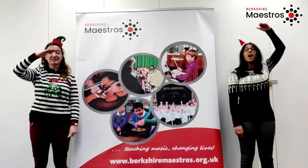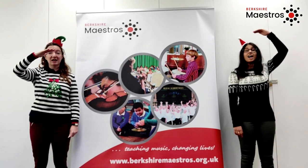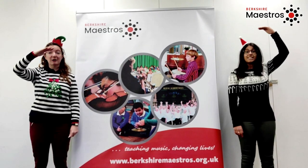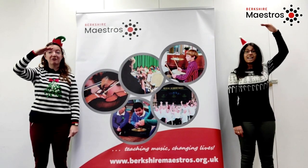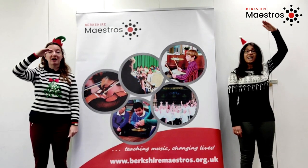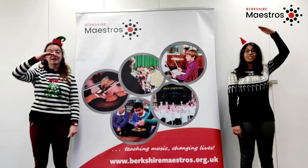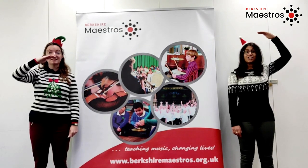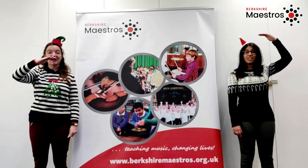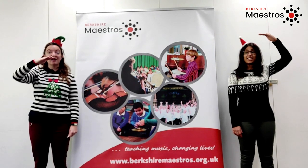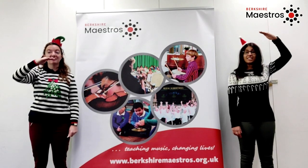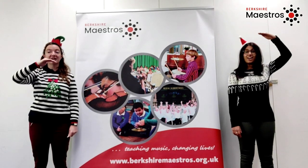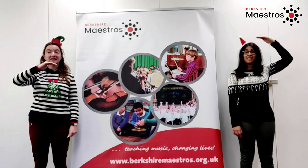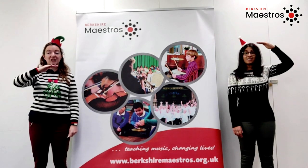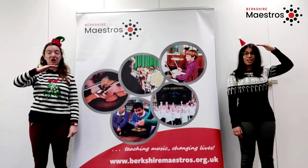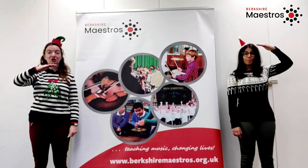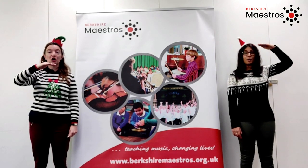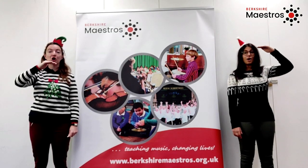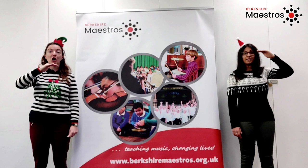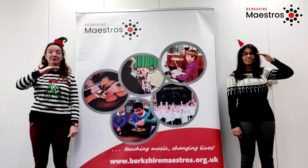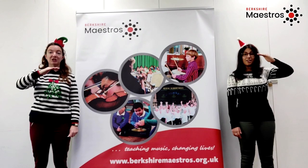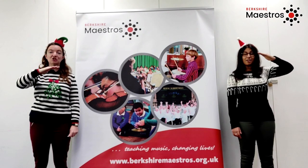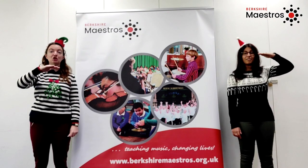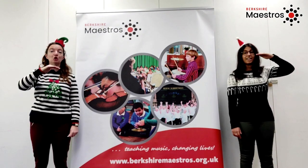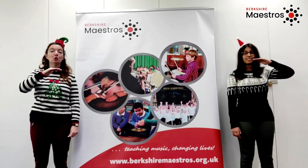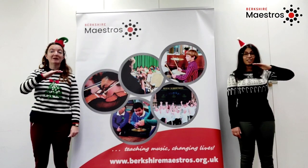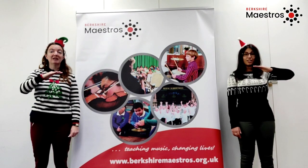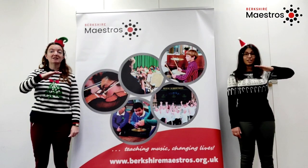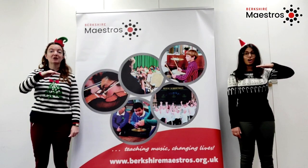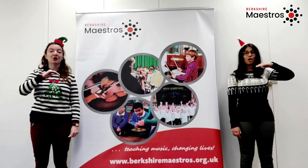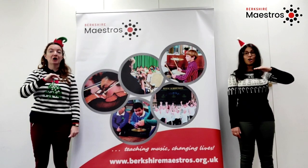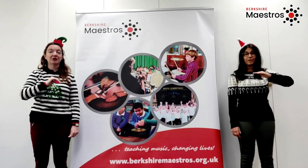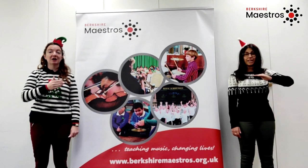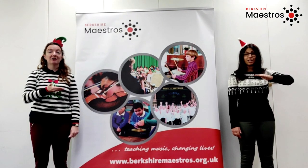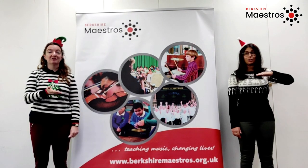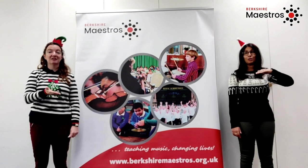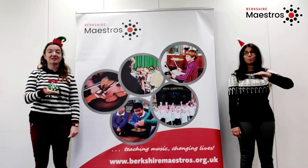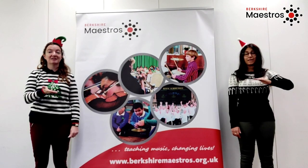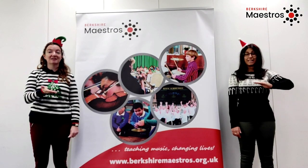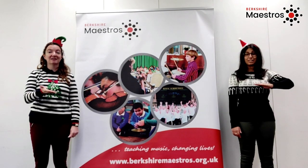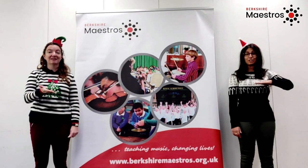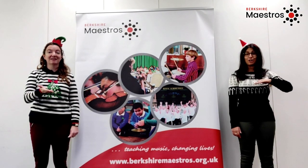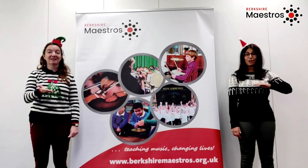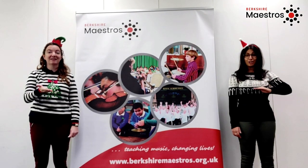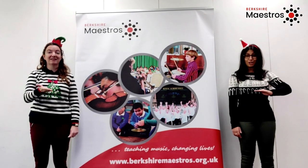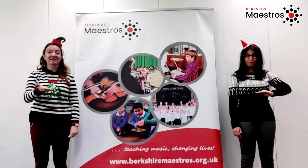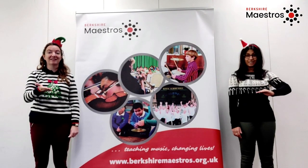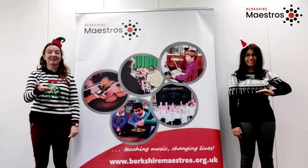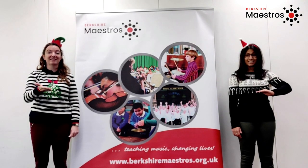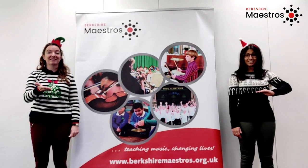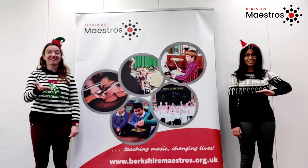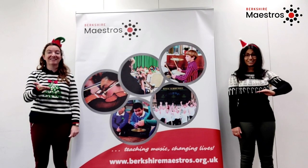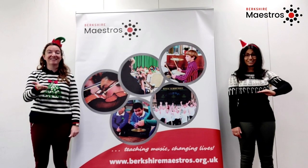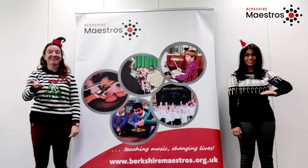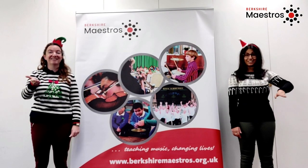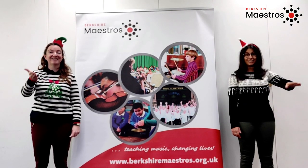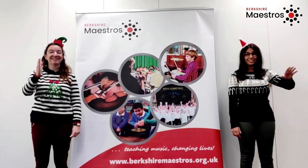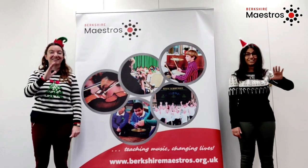Dancer, Prancer, Vixen, Comet, Cupid, Donner, Blitzen. Donner,